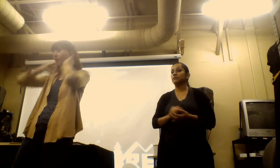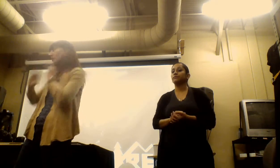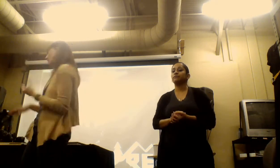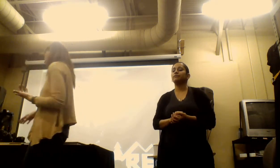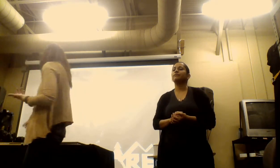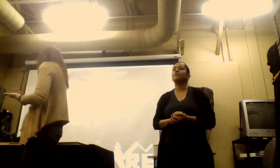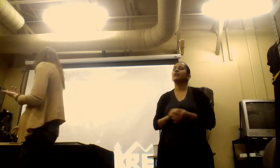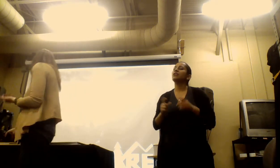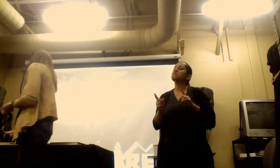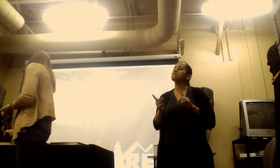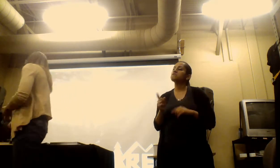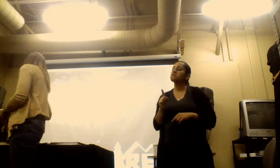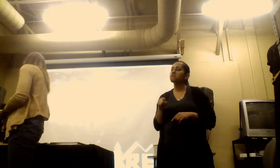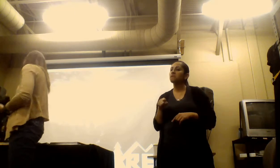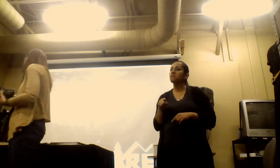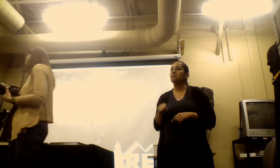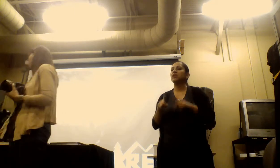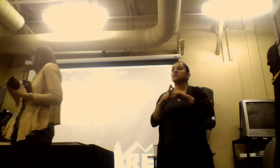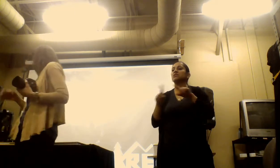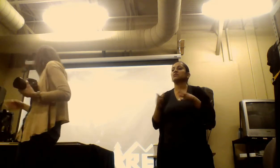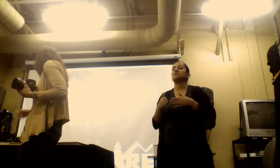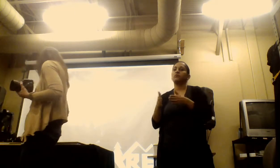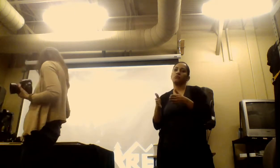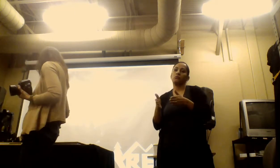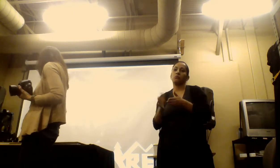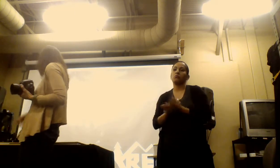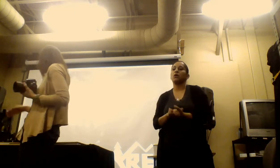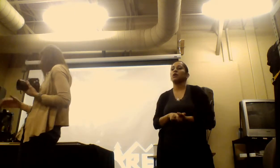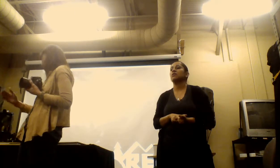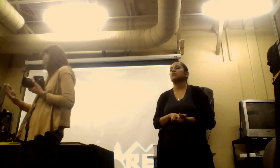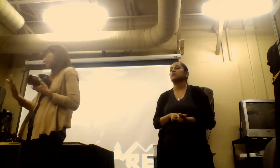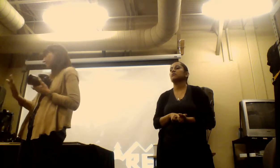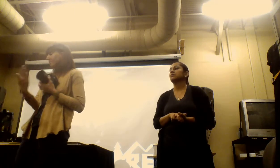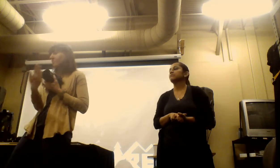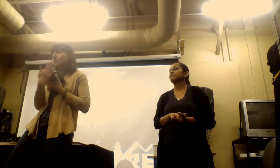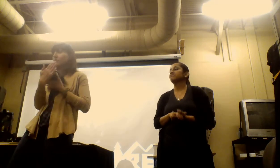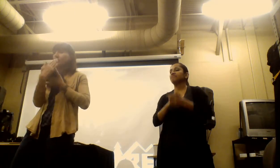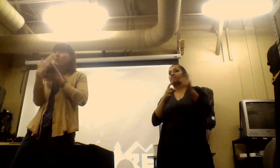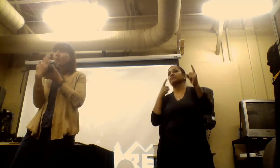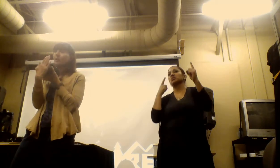that. And there's something, and I don't even have one with me, but there's